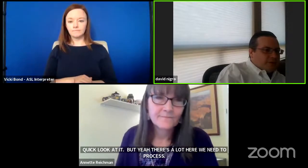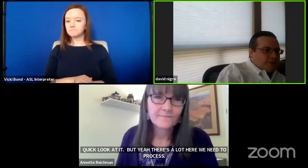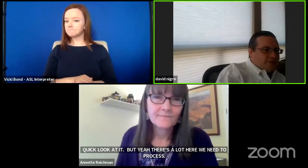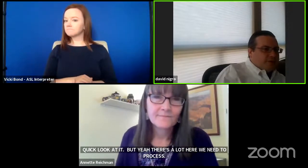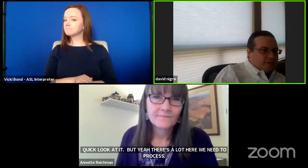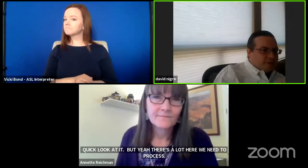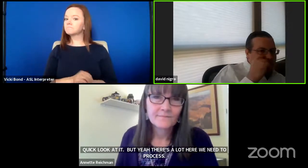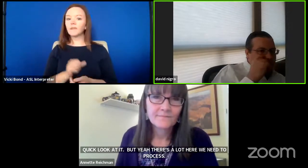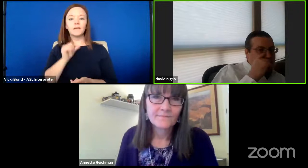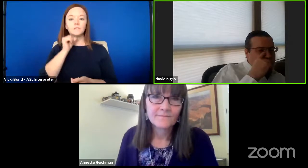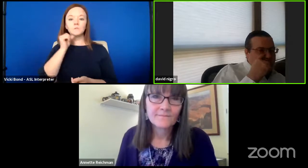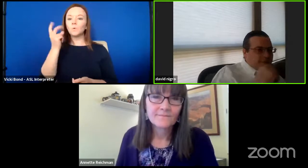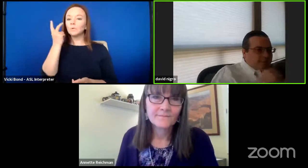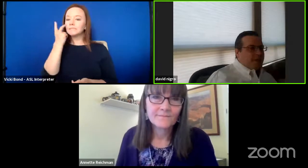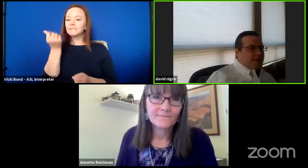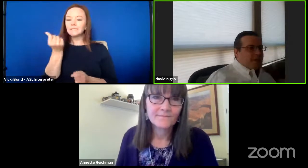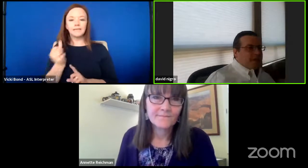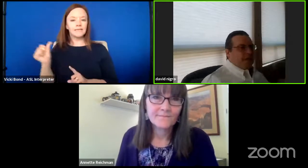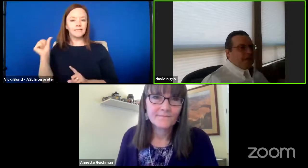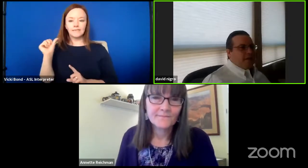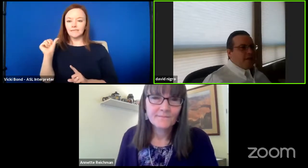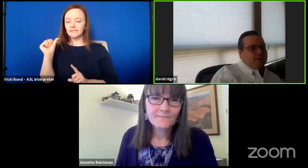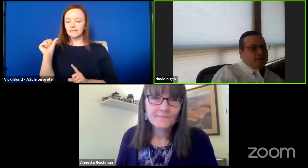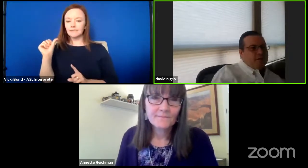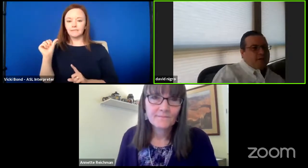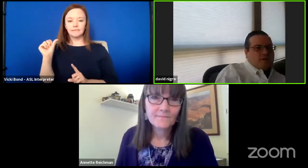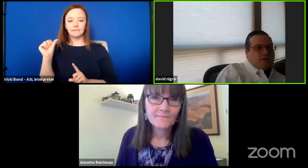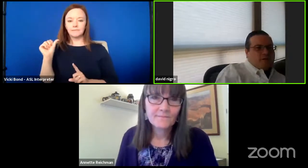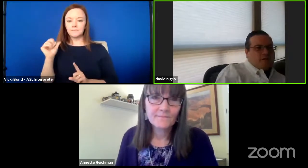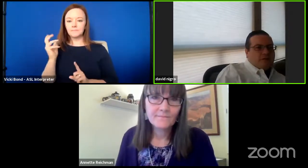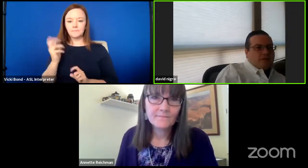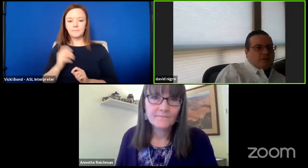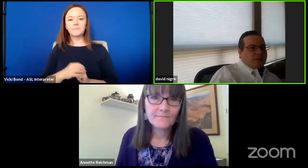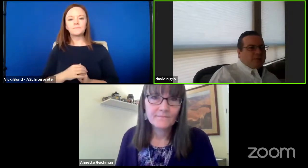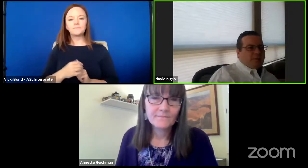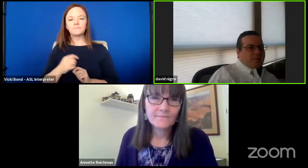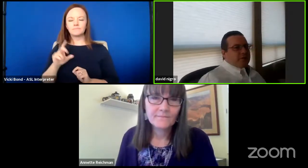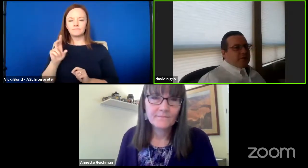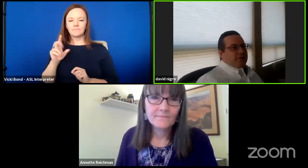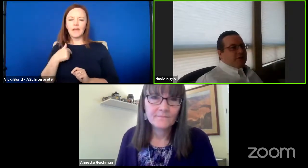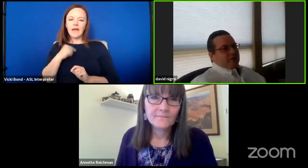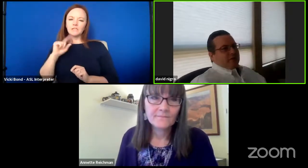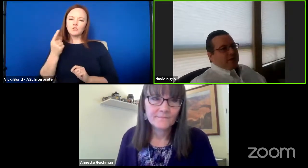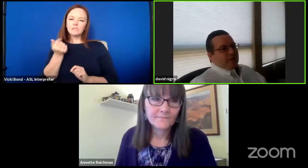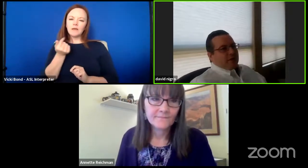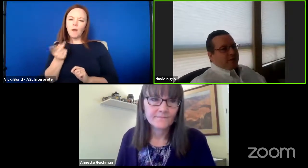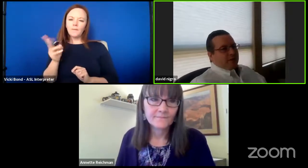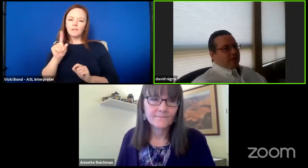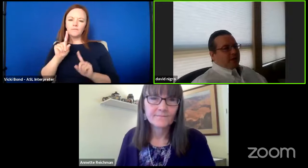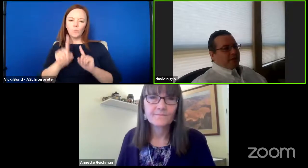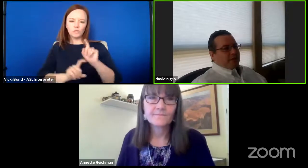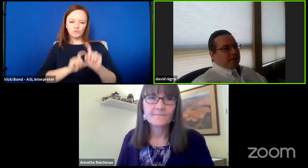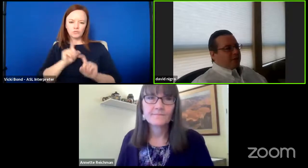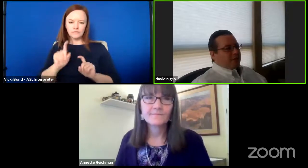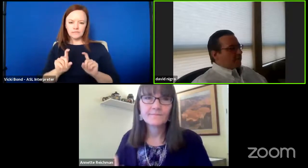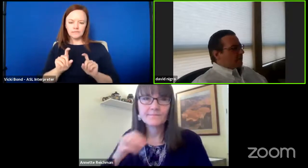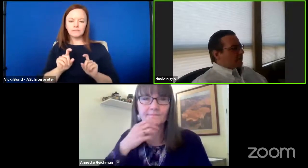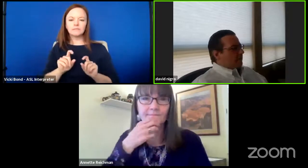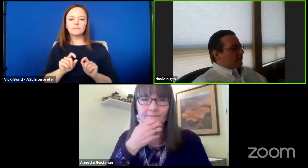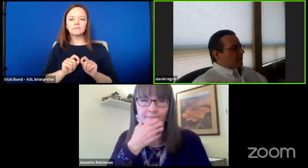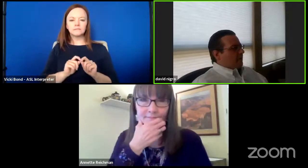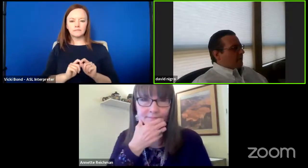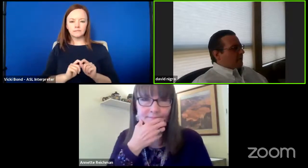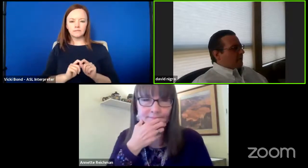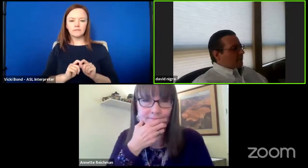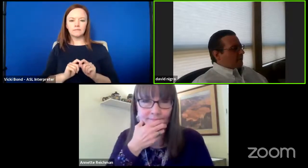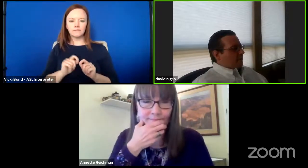I don't see any. I have just a couple of questions. Superintendent